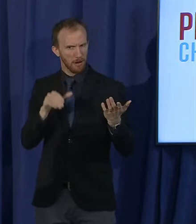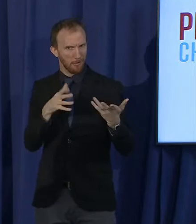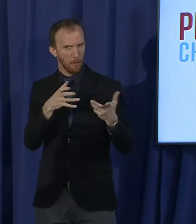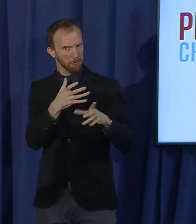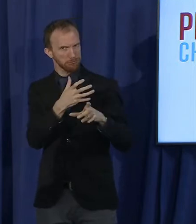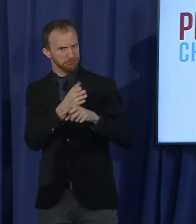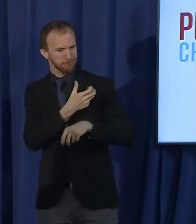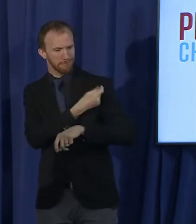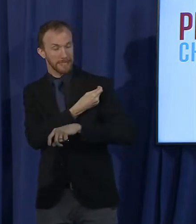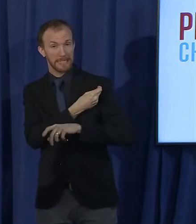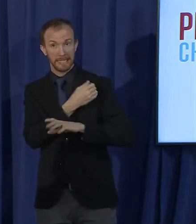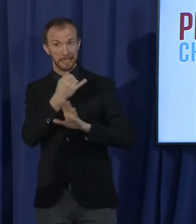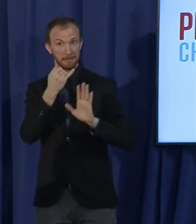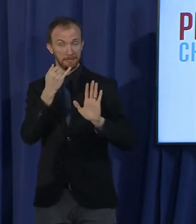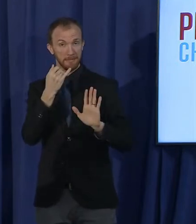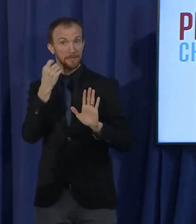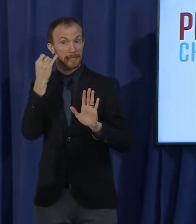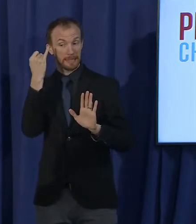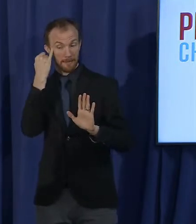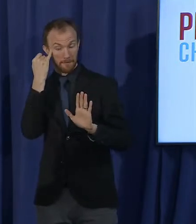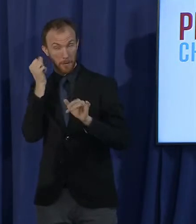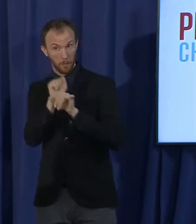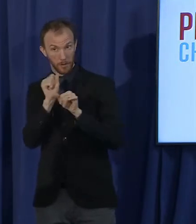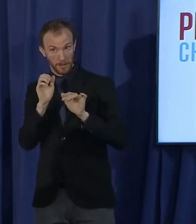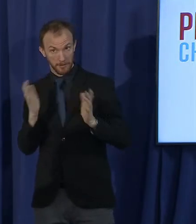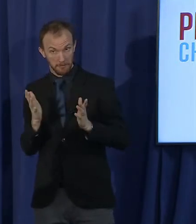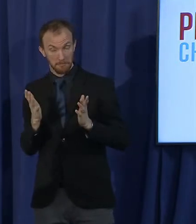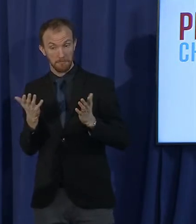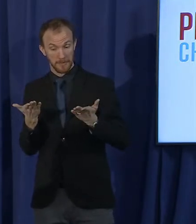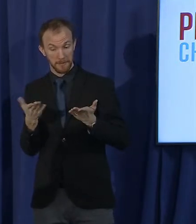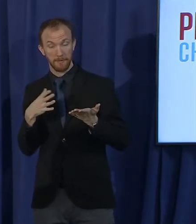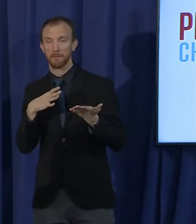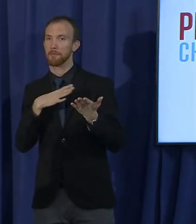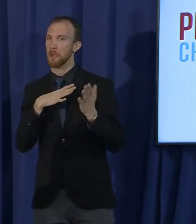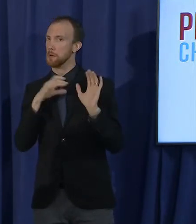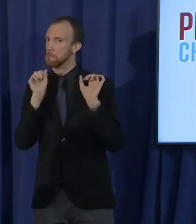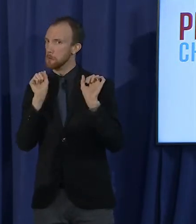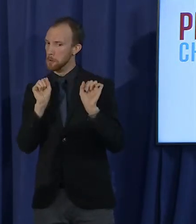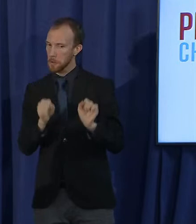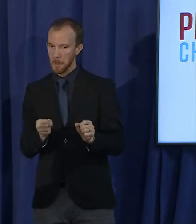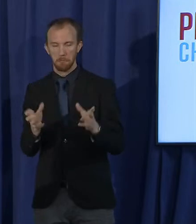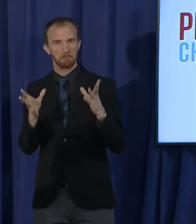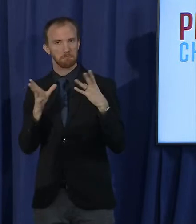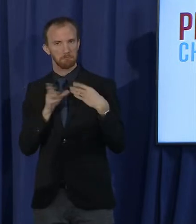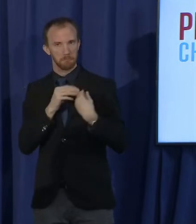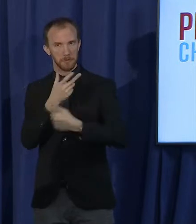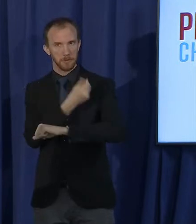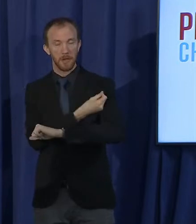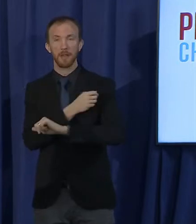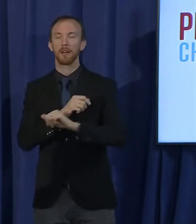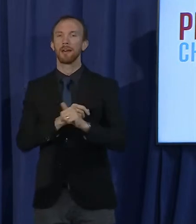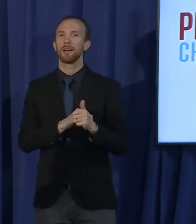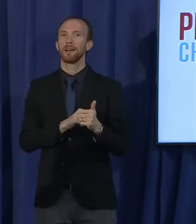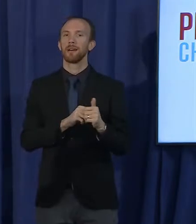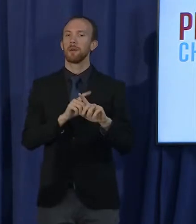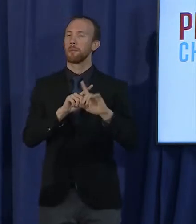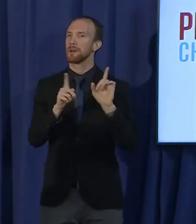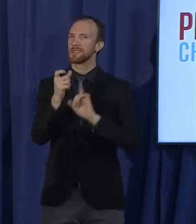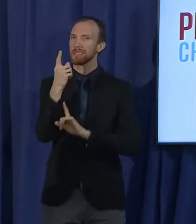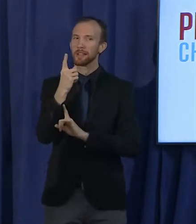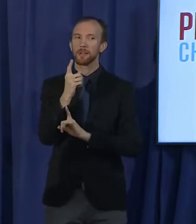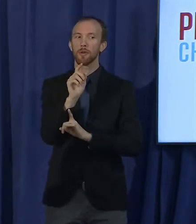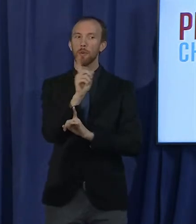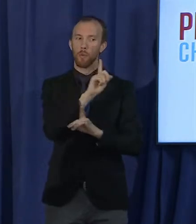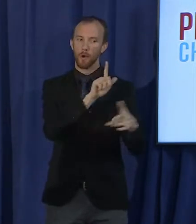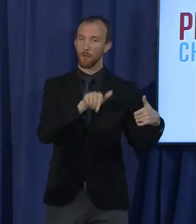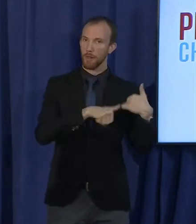work here, you are welcome to do that. But we would ask that people first seek vaccine in the